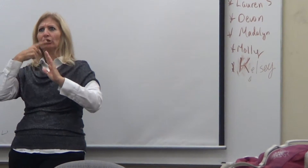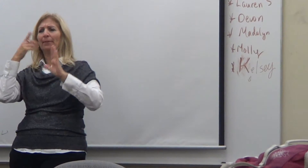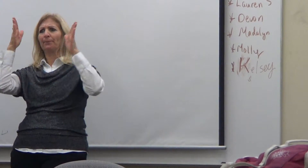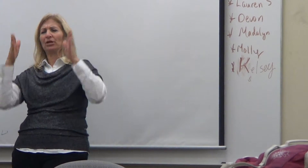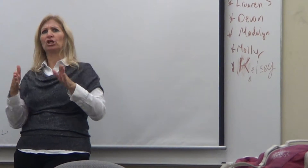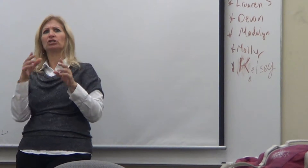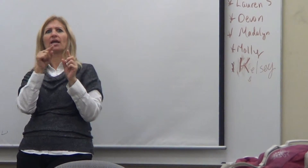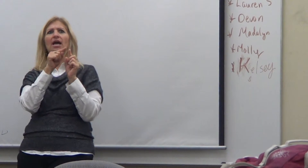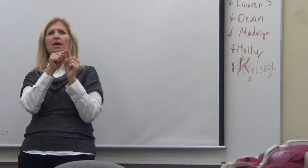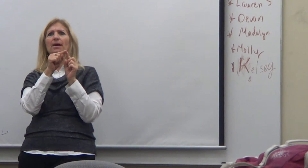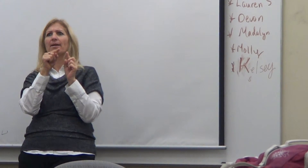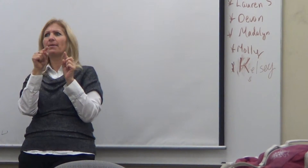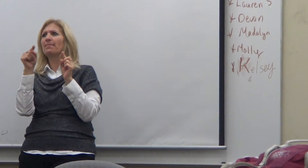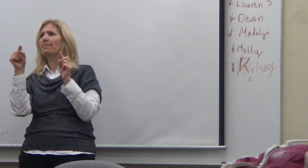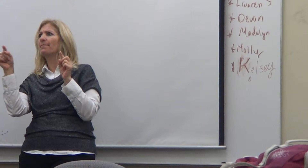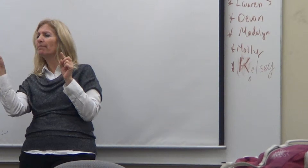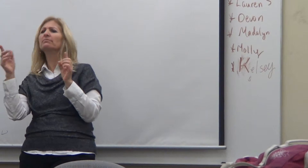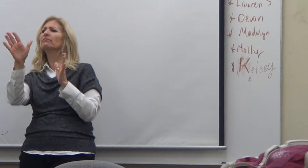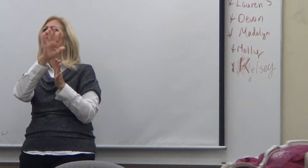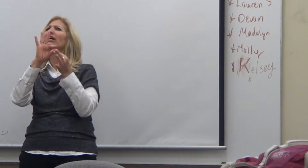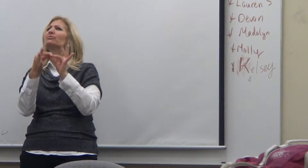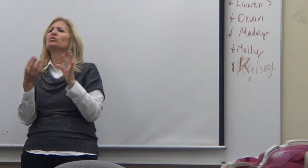what is your interpretation of that?